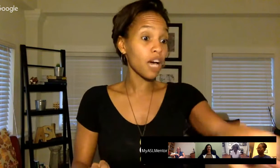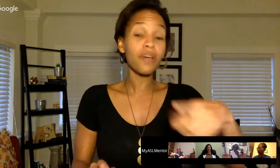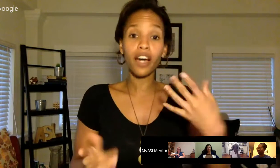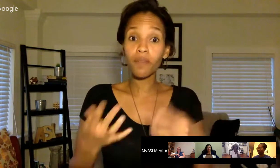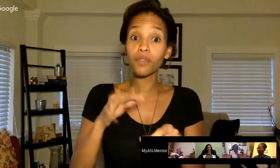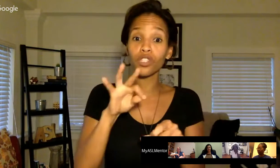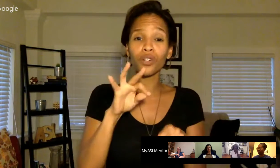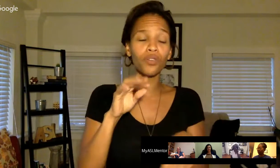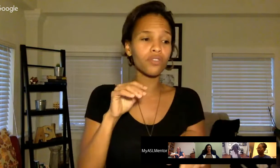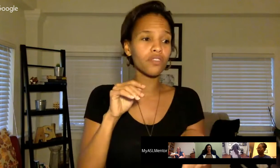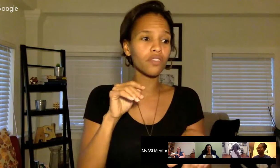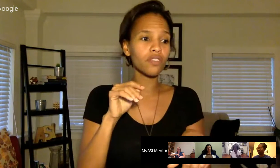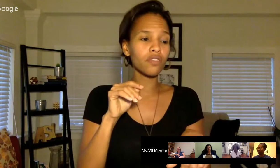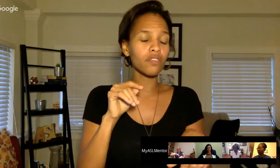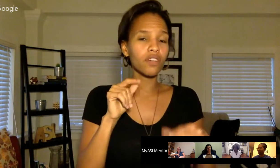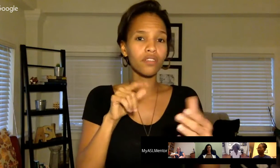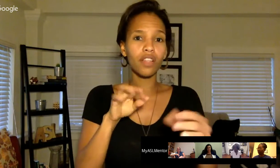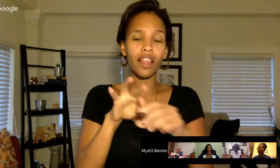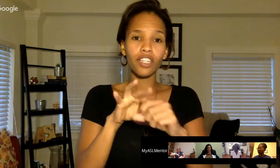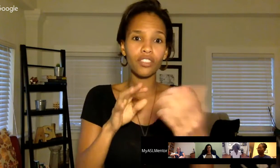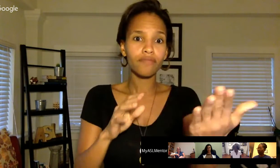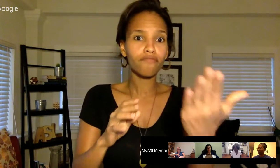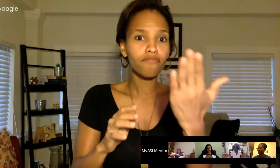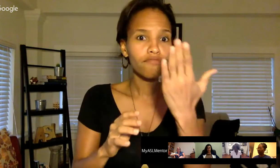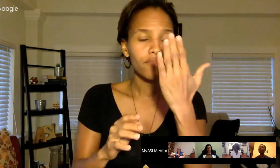election is coming up. So,